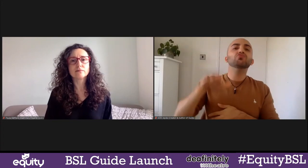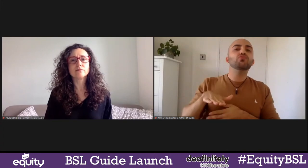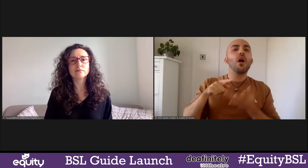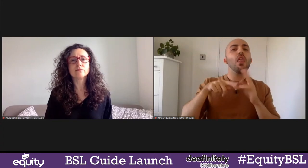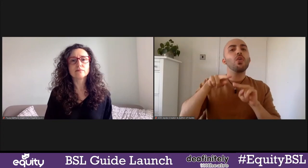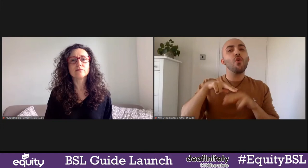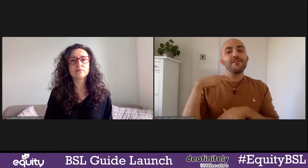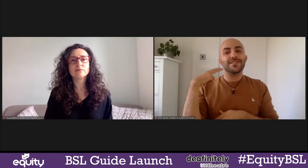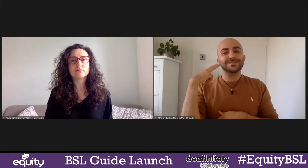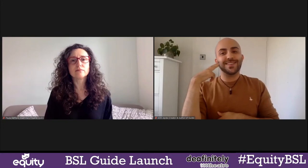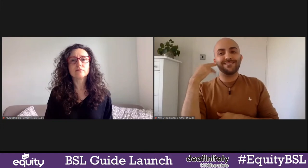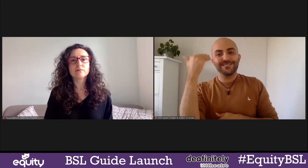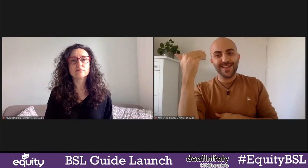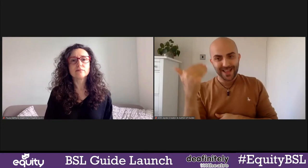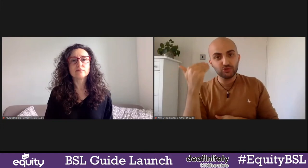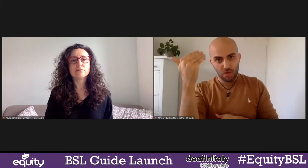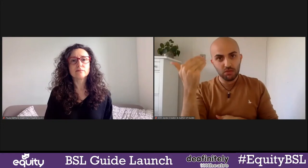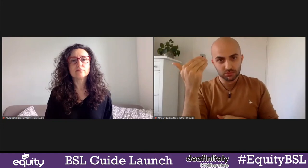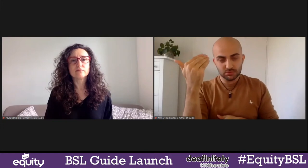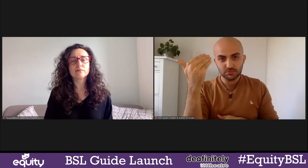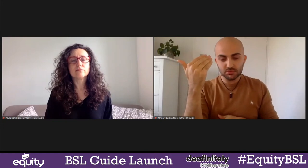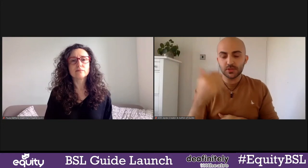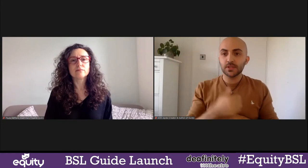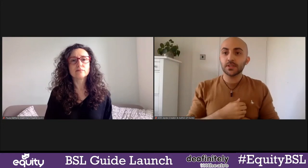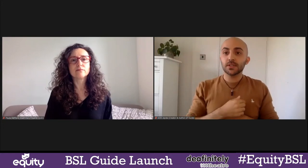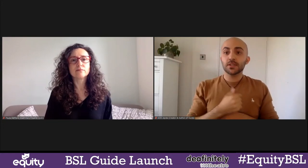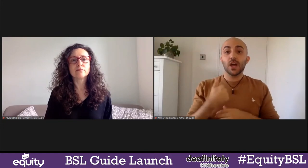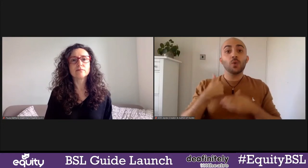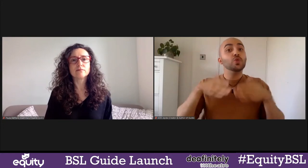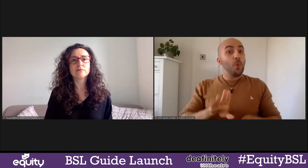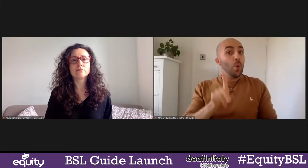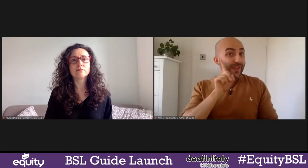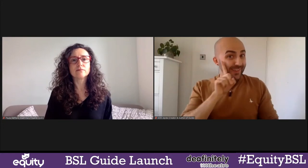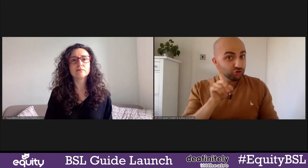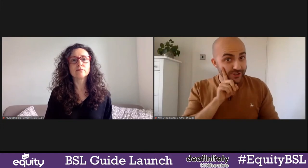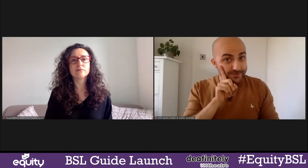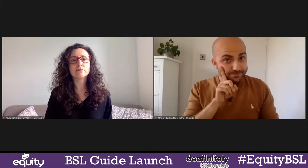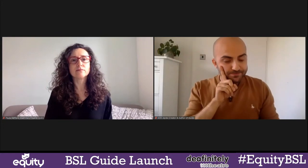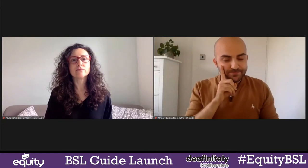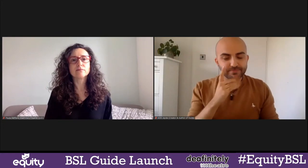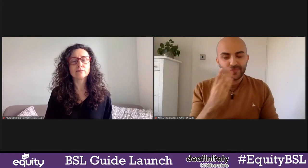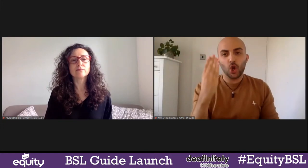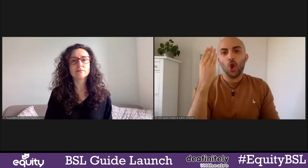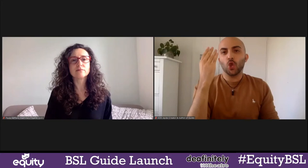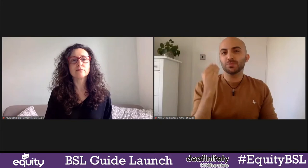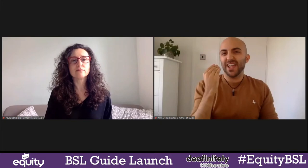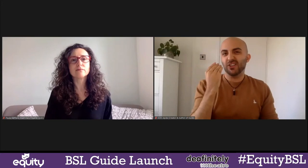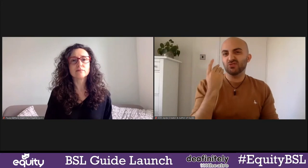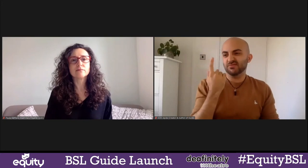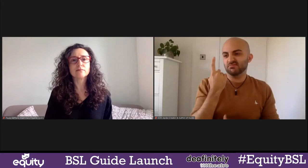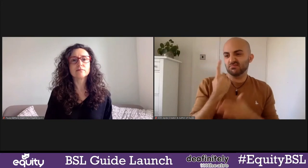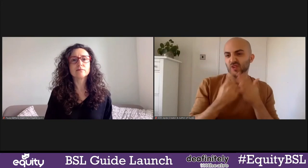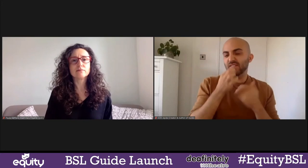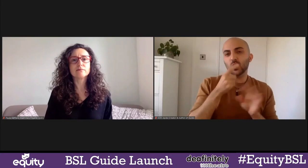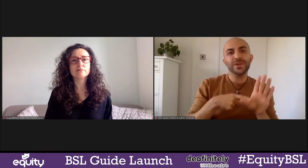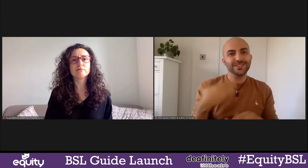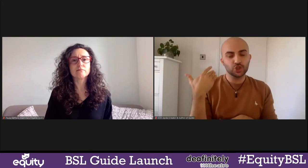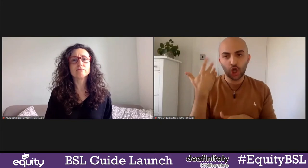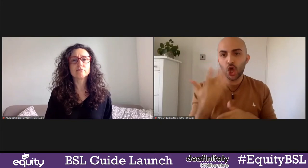CODA, which means child of deaf adults. I was born hearing, and I lost my